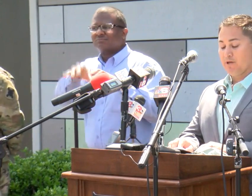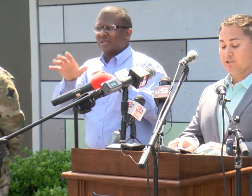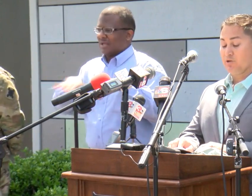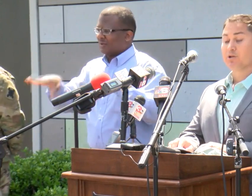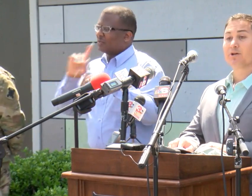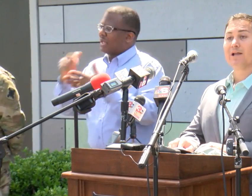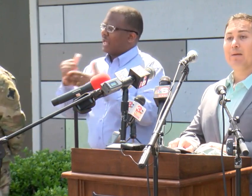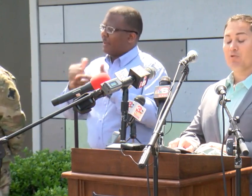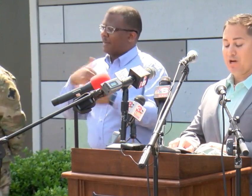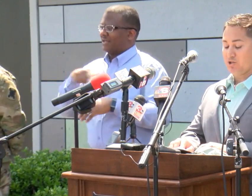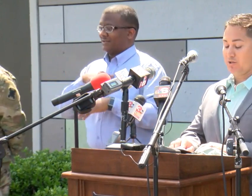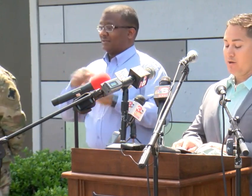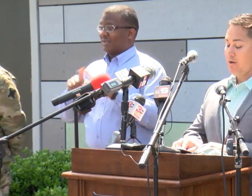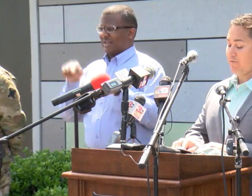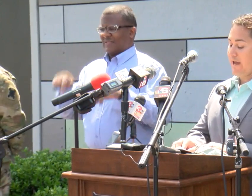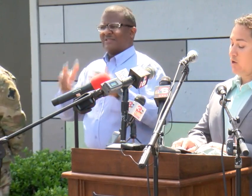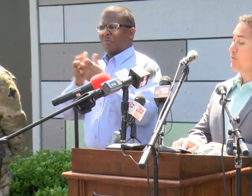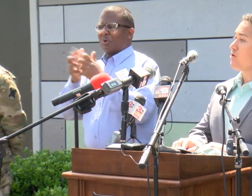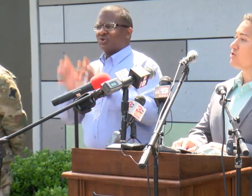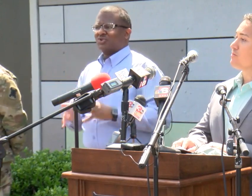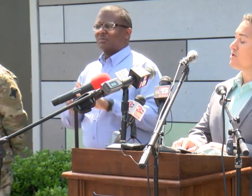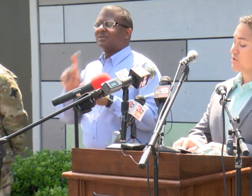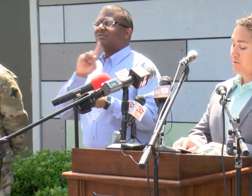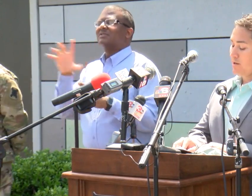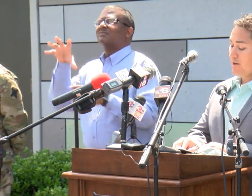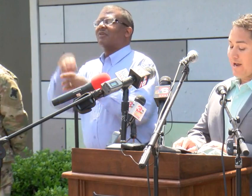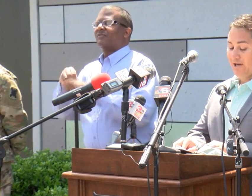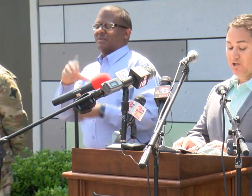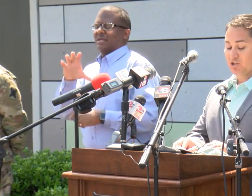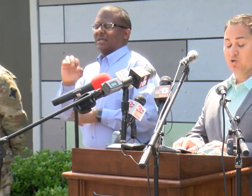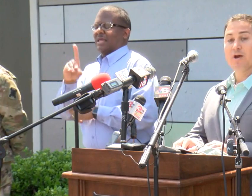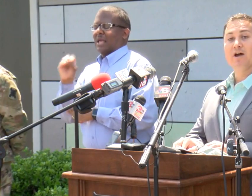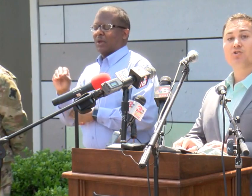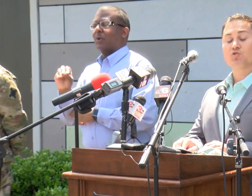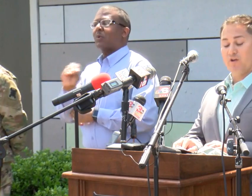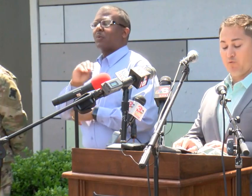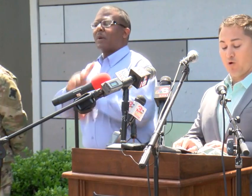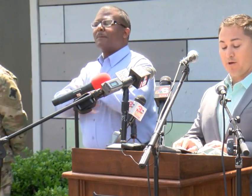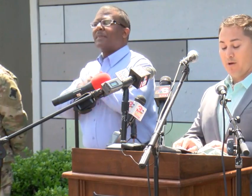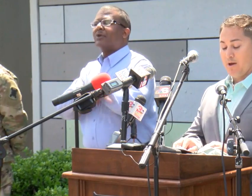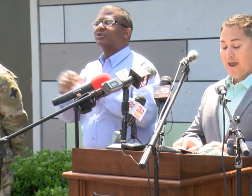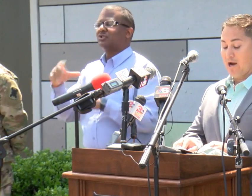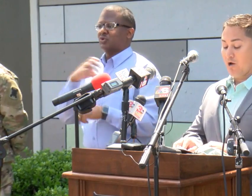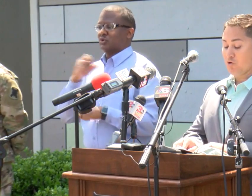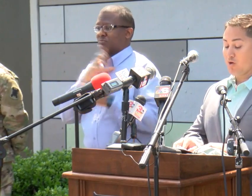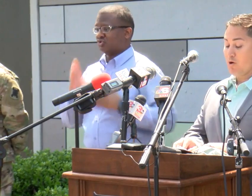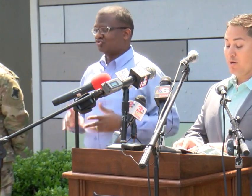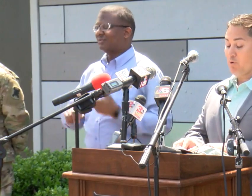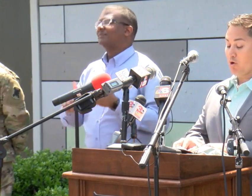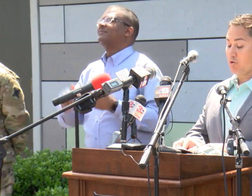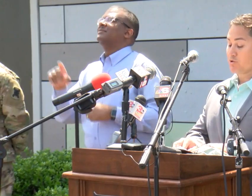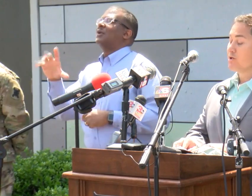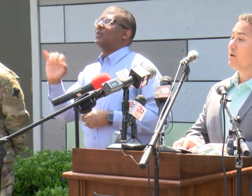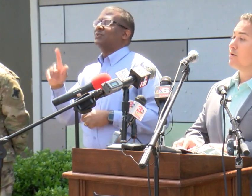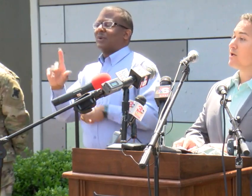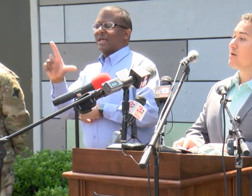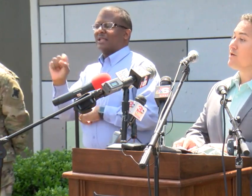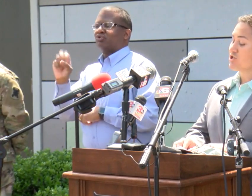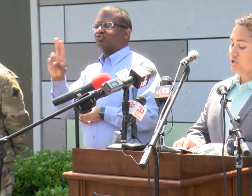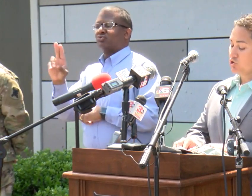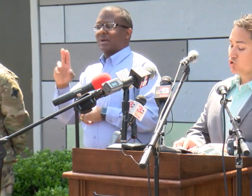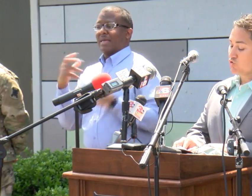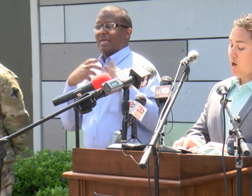partnership is due to the collaboration of Caddo Parish Commission, LSU Health Shreveport, and other community partners.